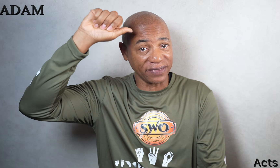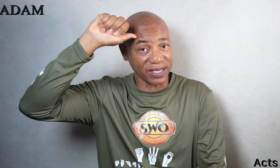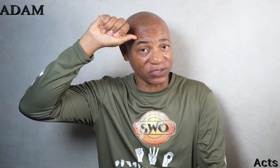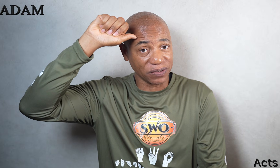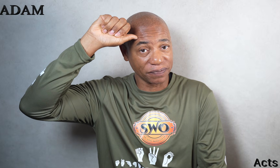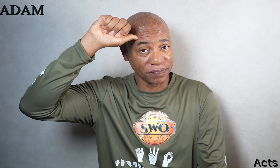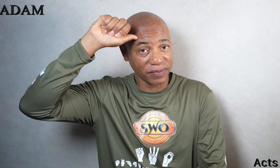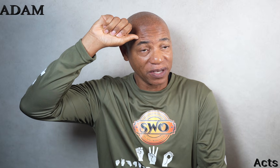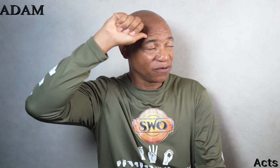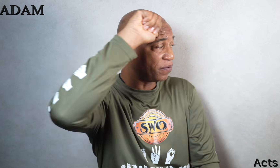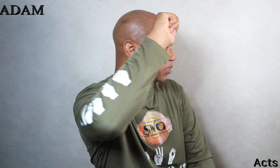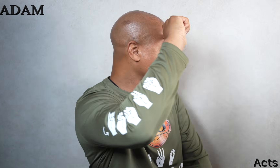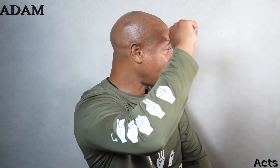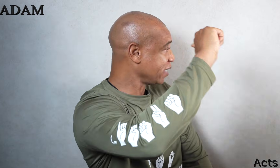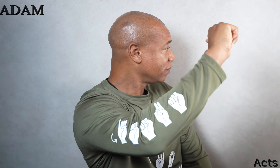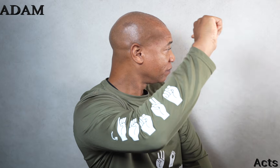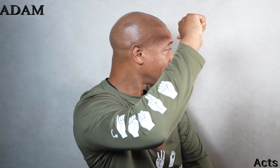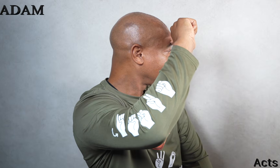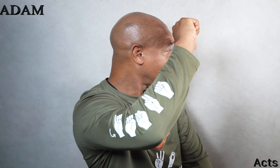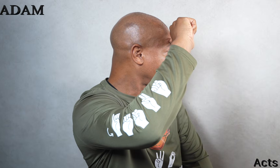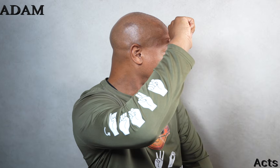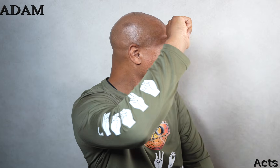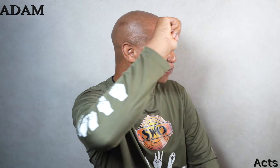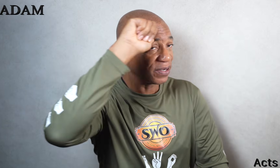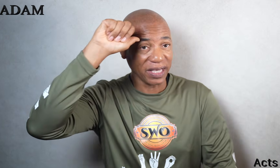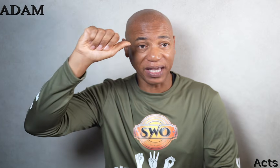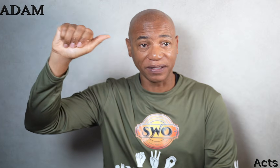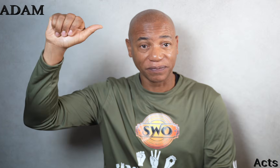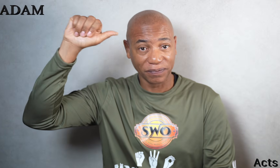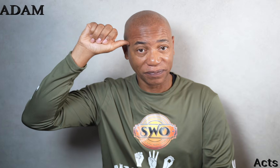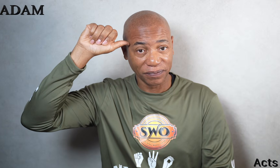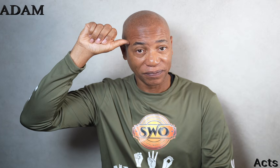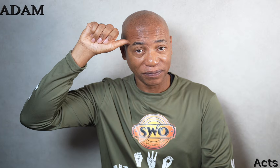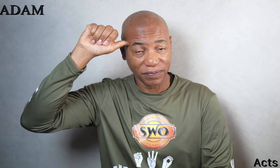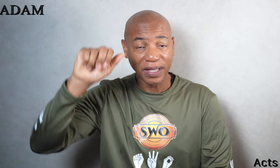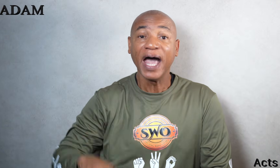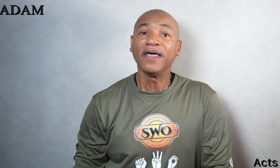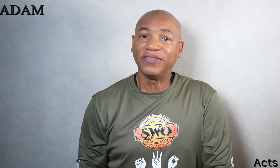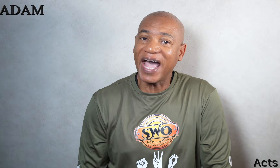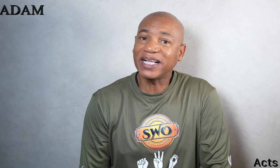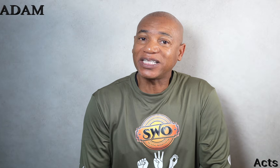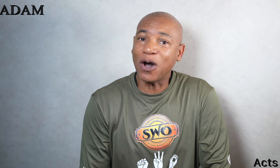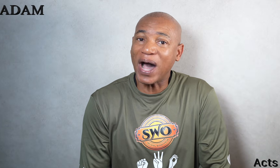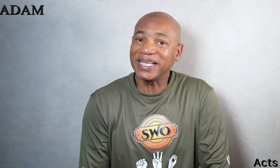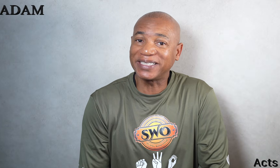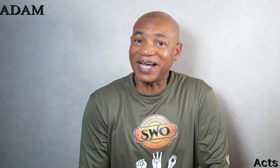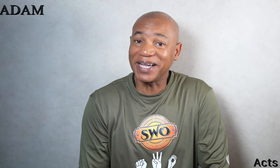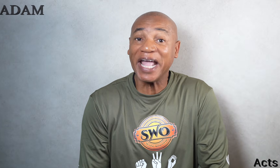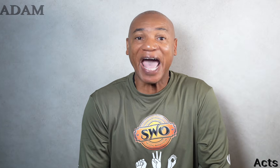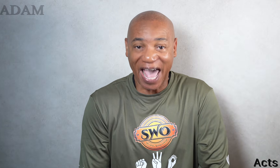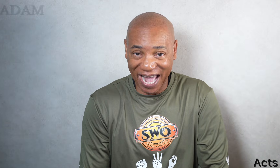this. From the side, front again. That is how I sign